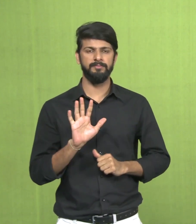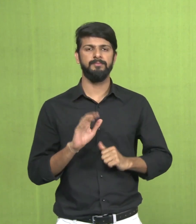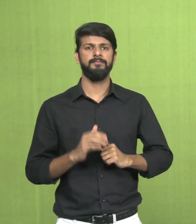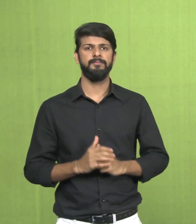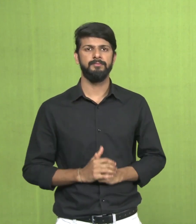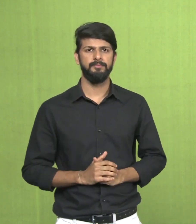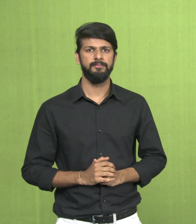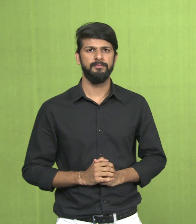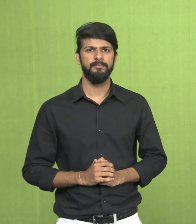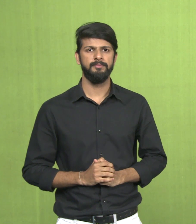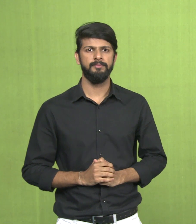Answer 5.